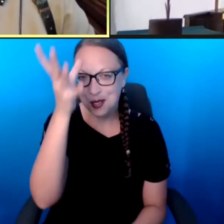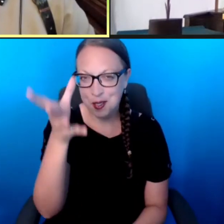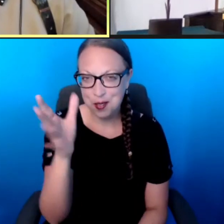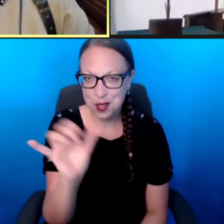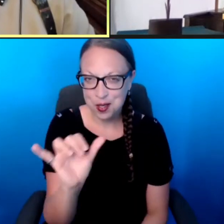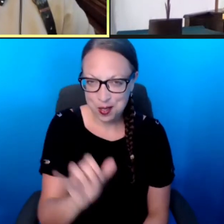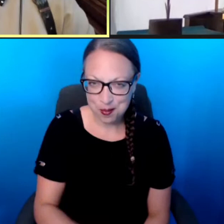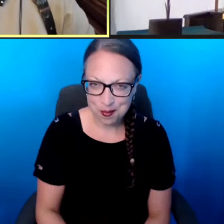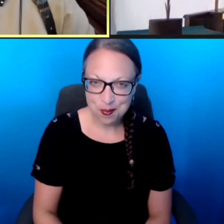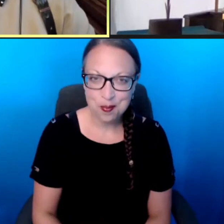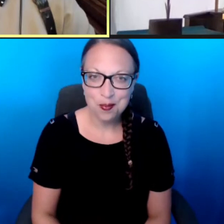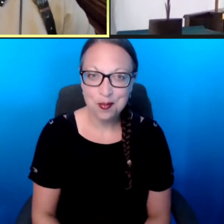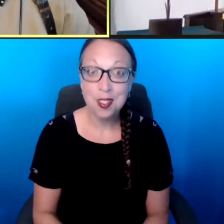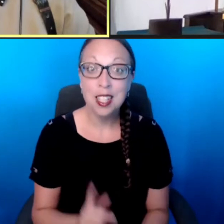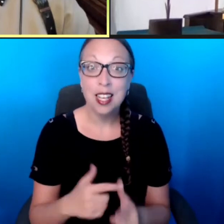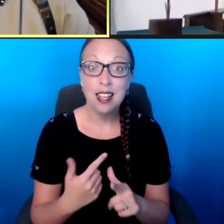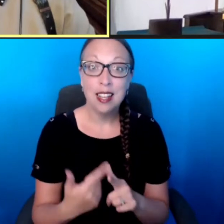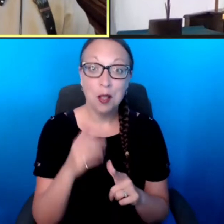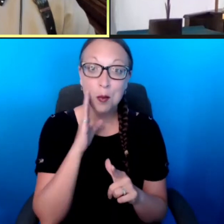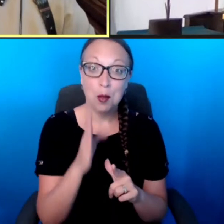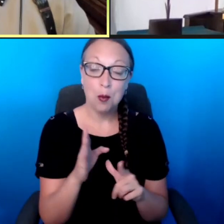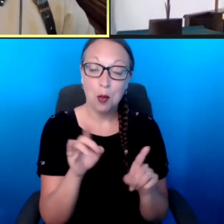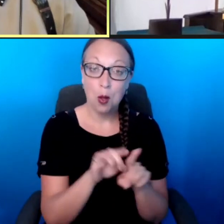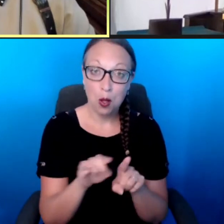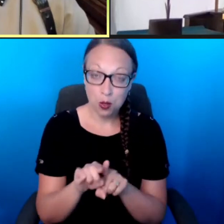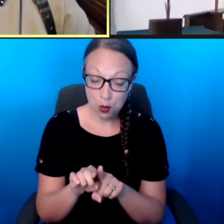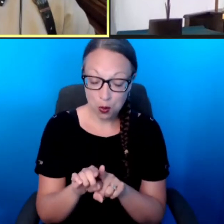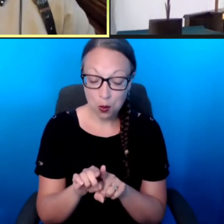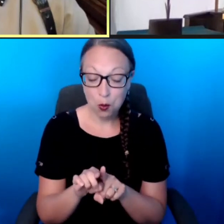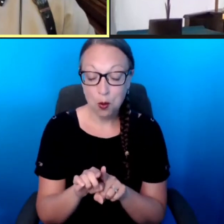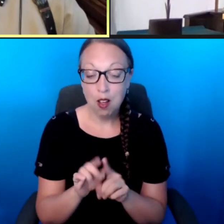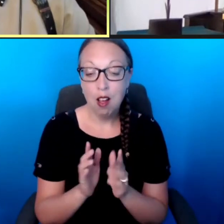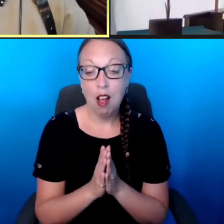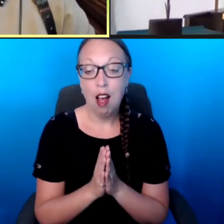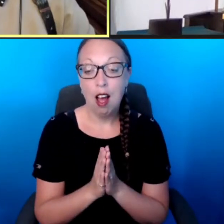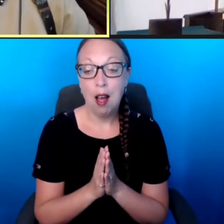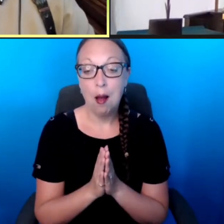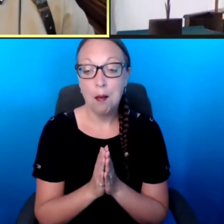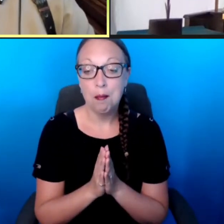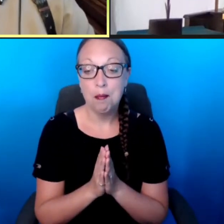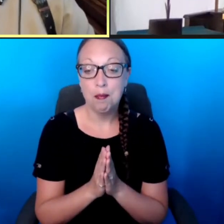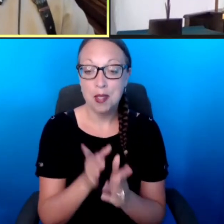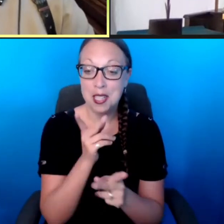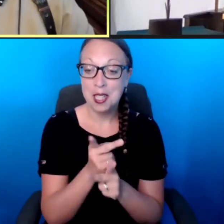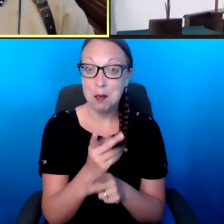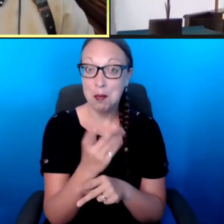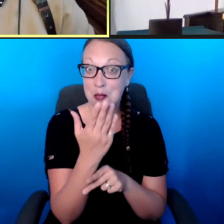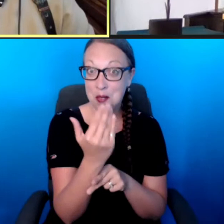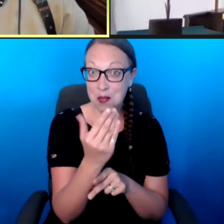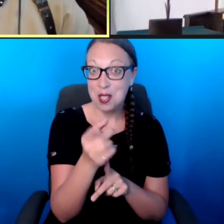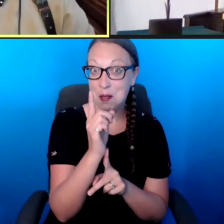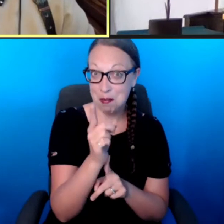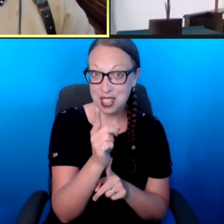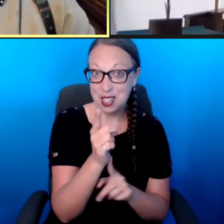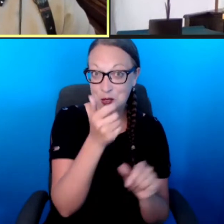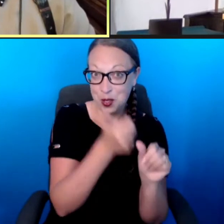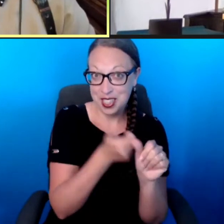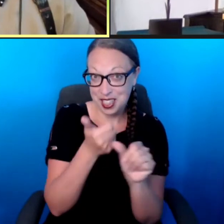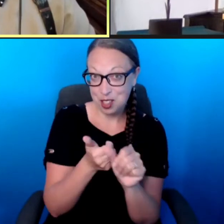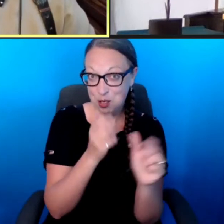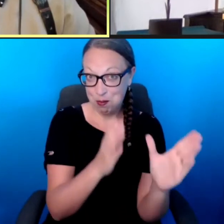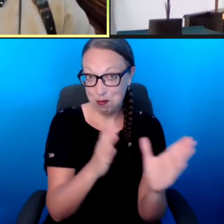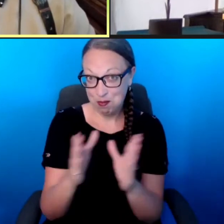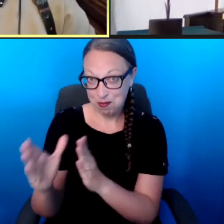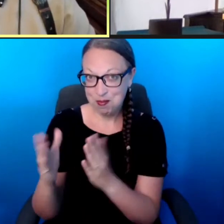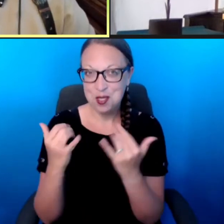then we're going to definitely keep to 15 minutes for each section. So I'm going to turn